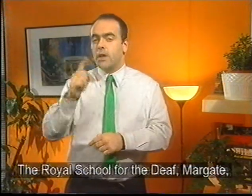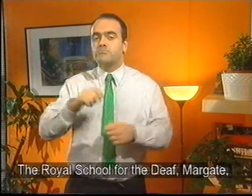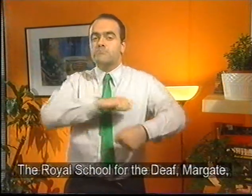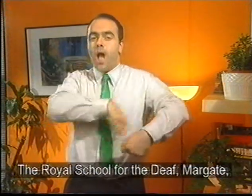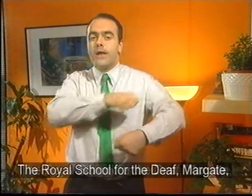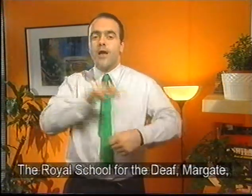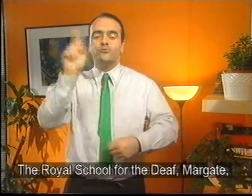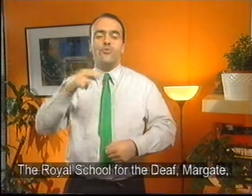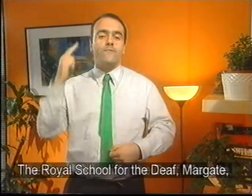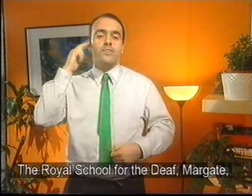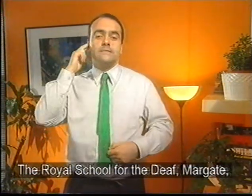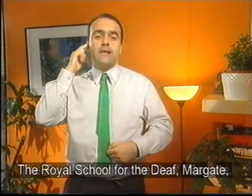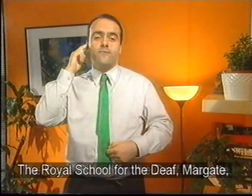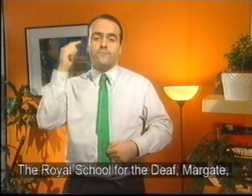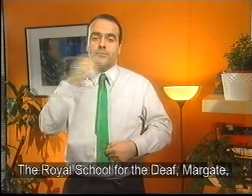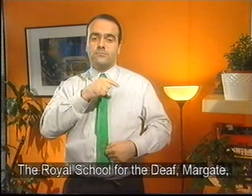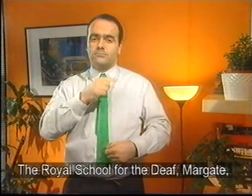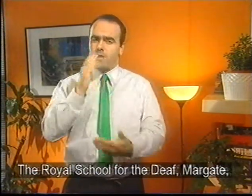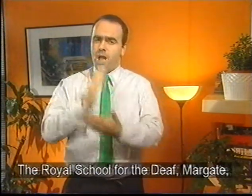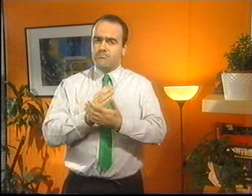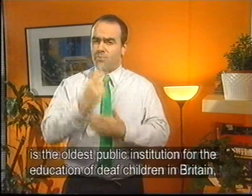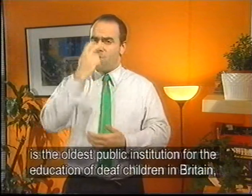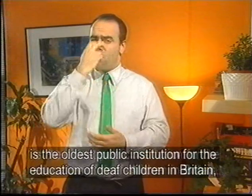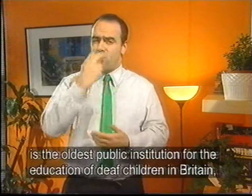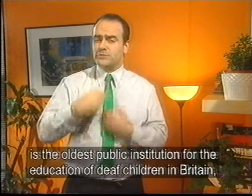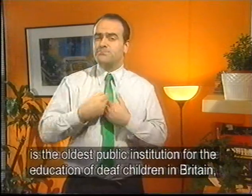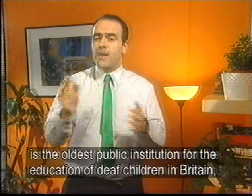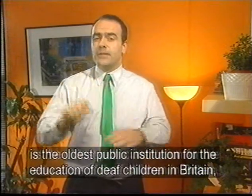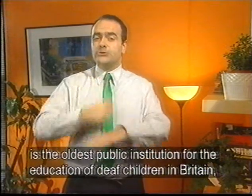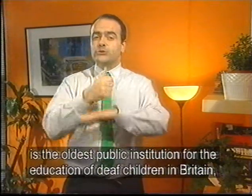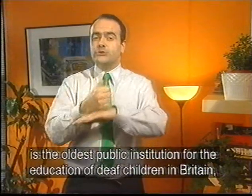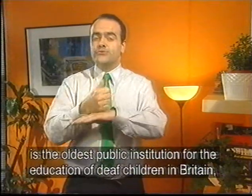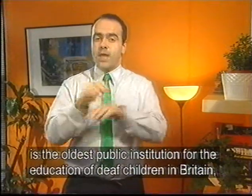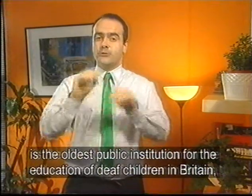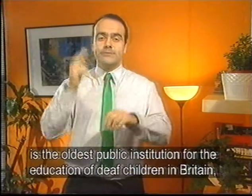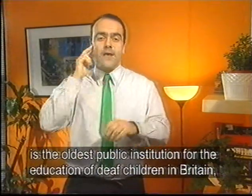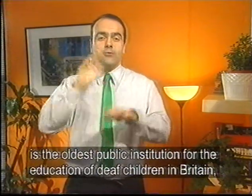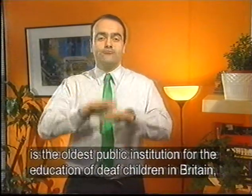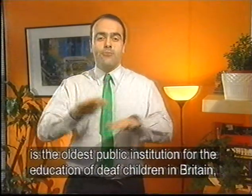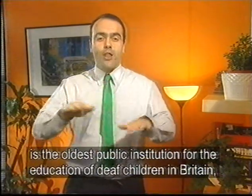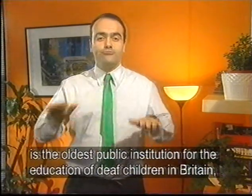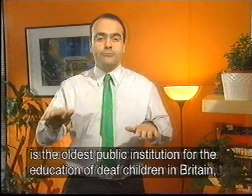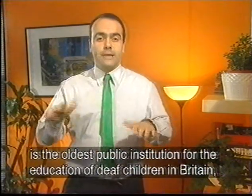know that the Royal School for the Deaf Margate is the oldest public institution for the education of deaf children in